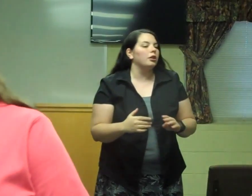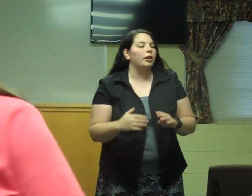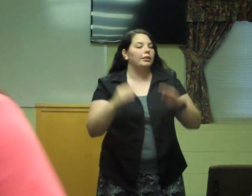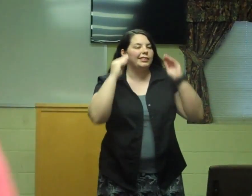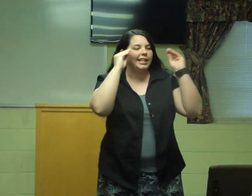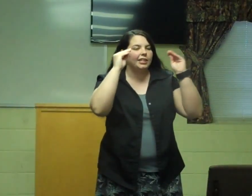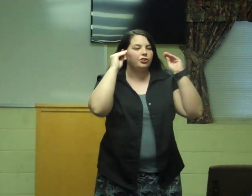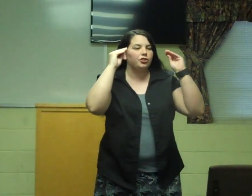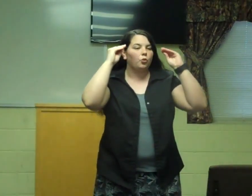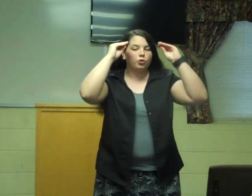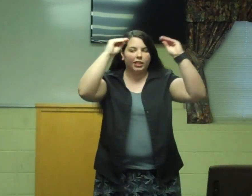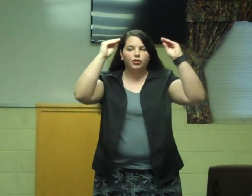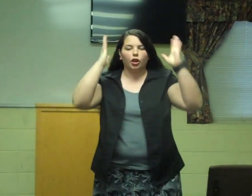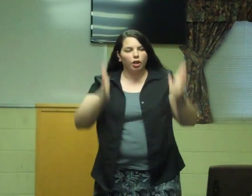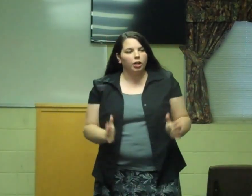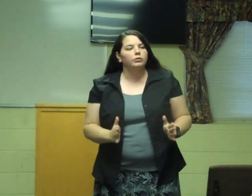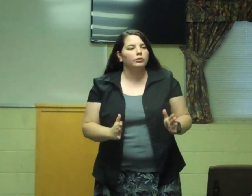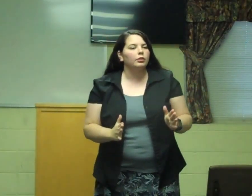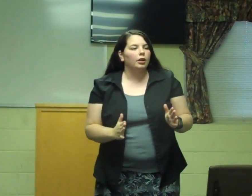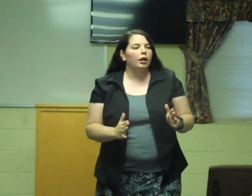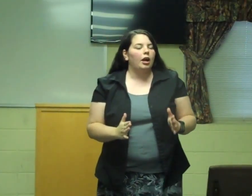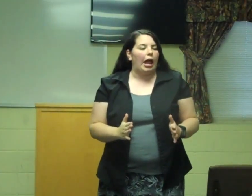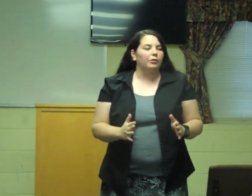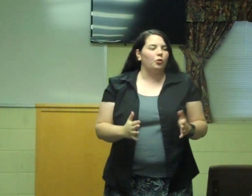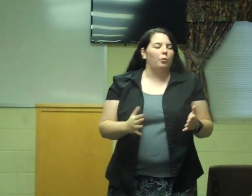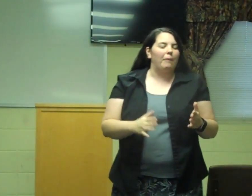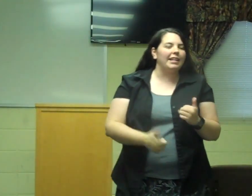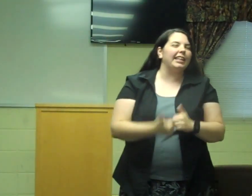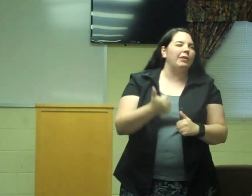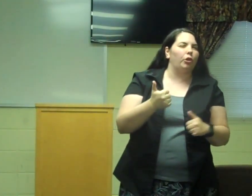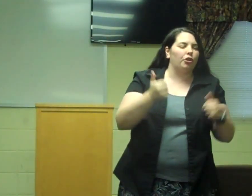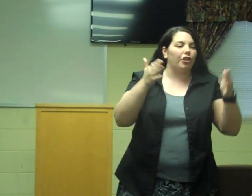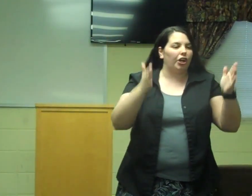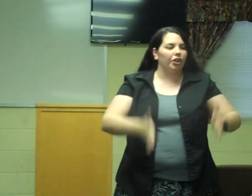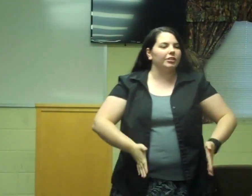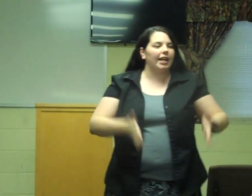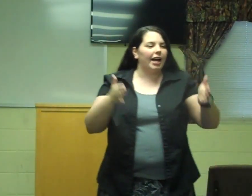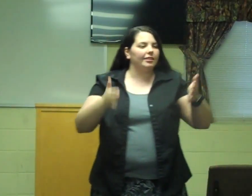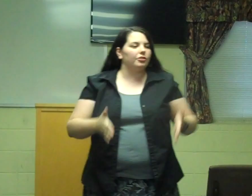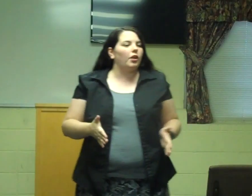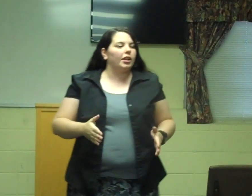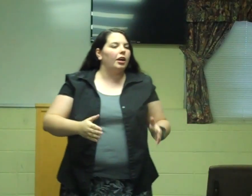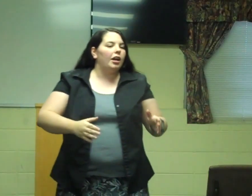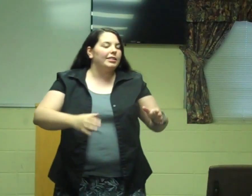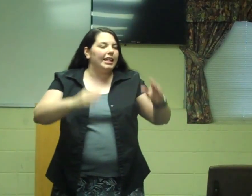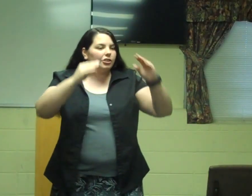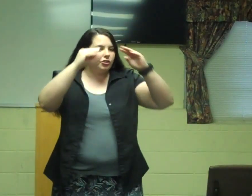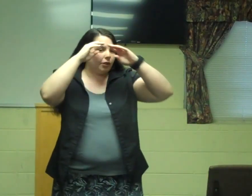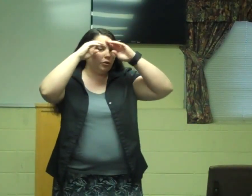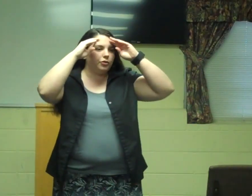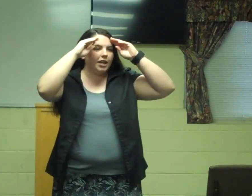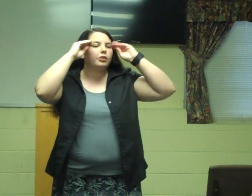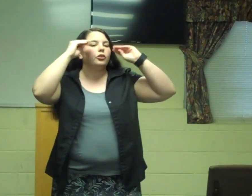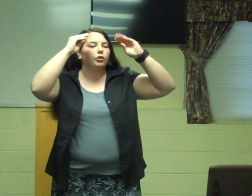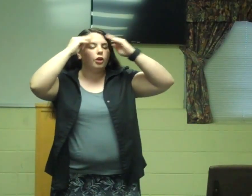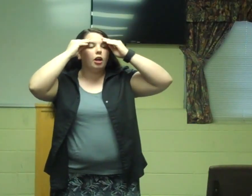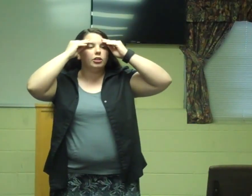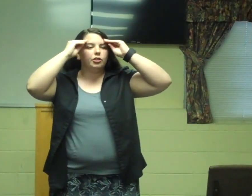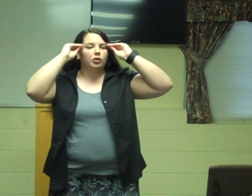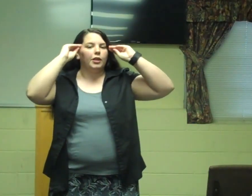were teach or teacher. And so mainly we learned the sign. So like teach is like where you take your knowledge and you're